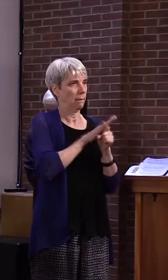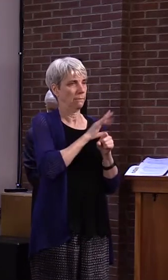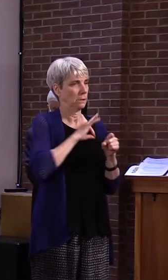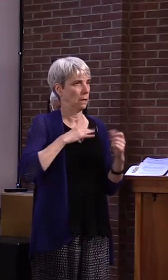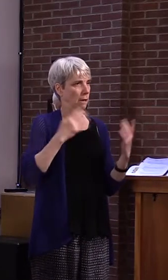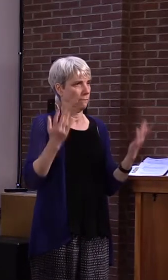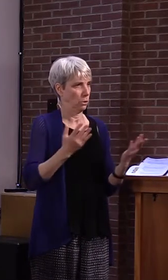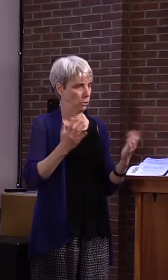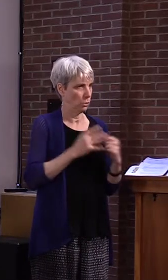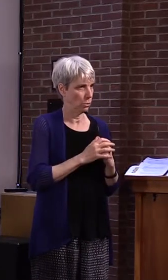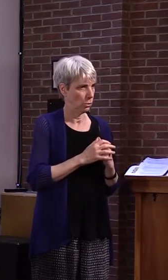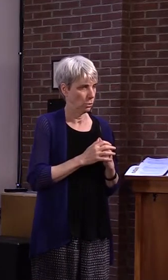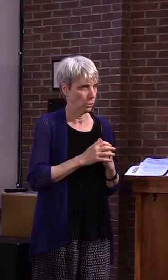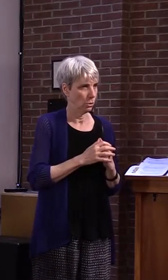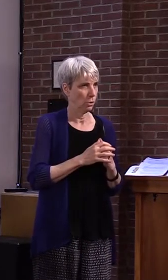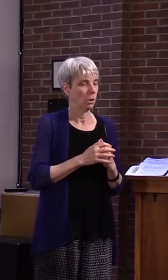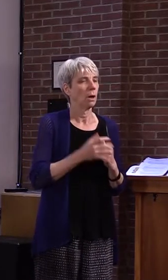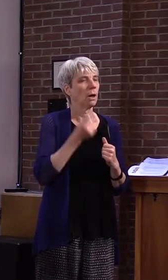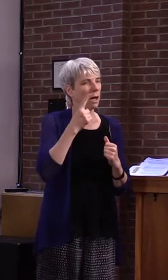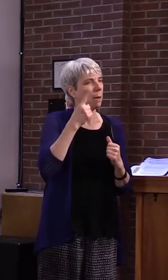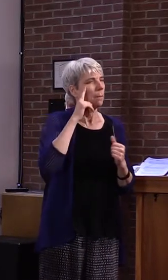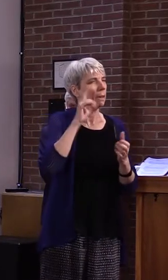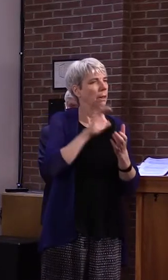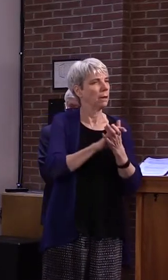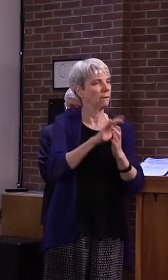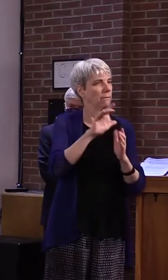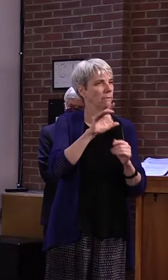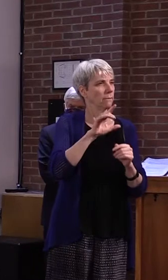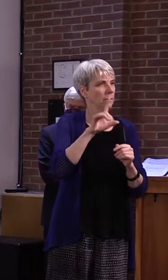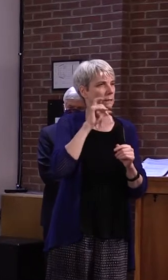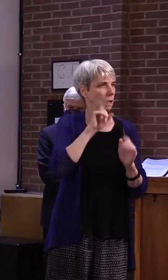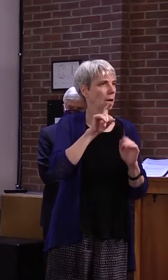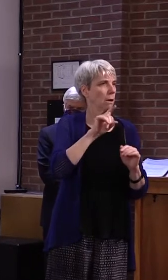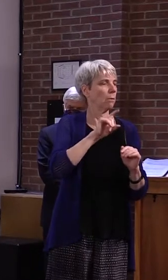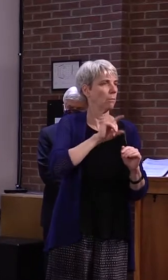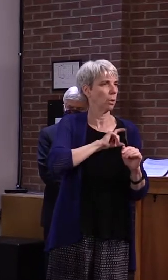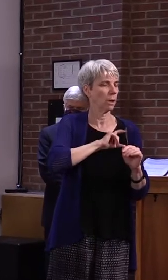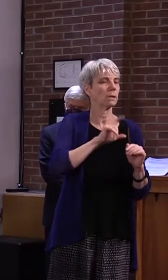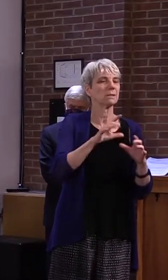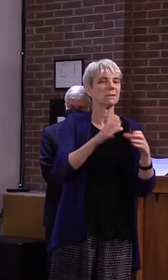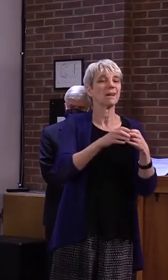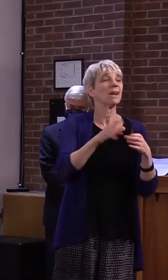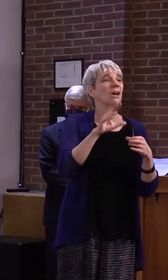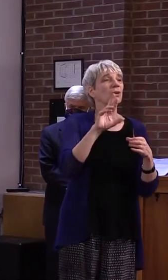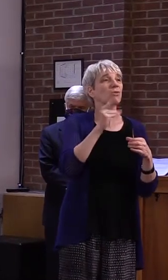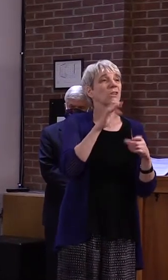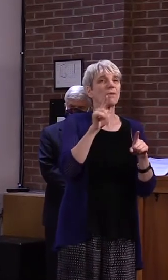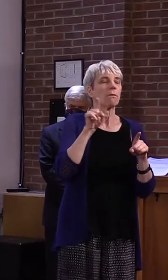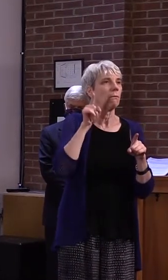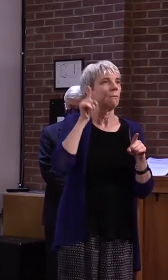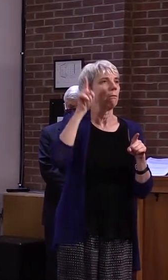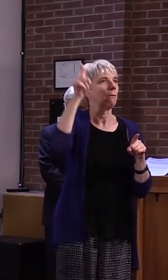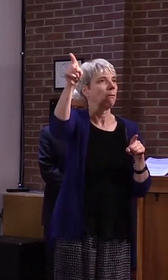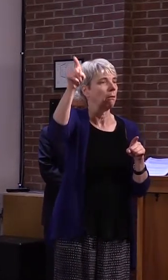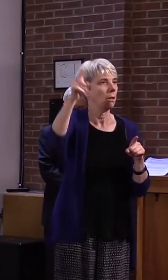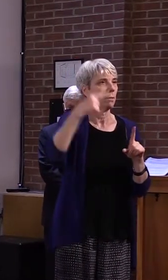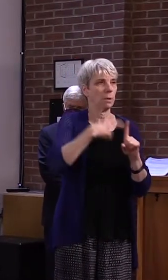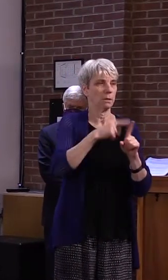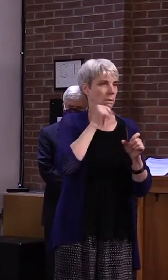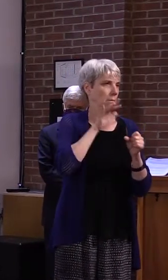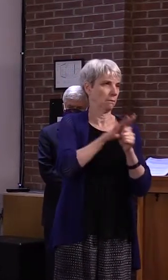so far outside their core service area, and partly because they're just understaffed.